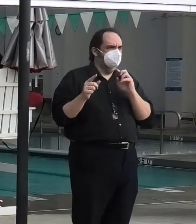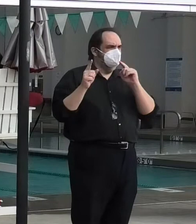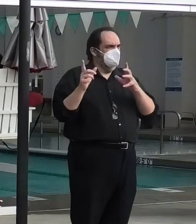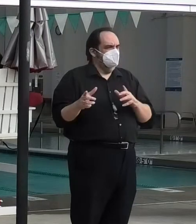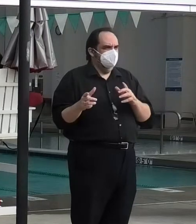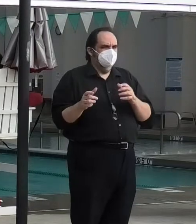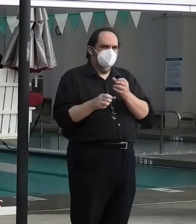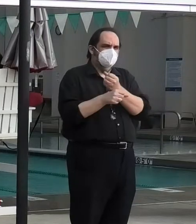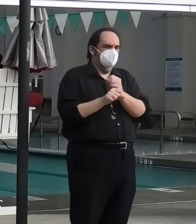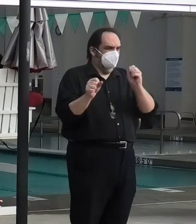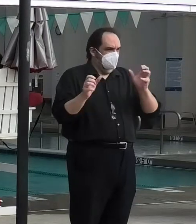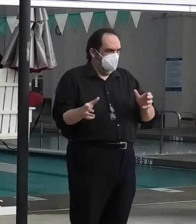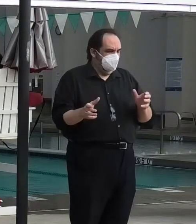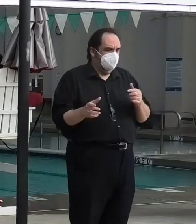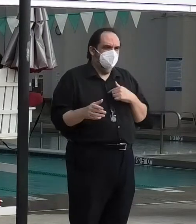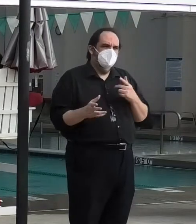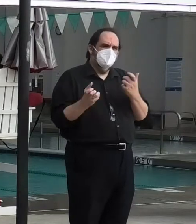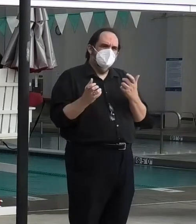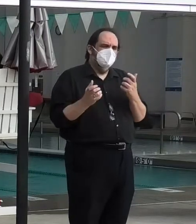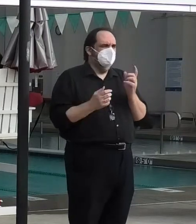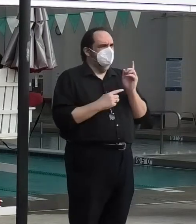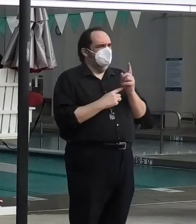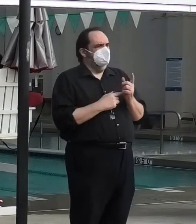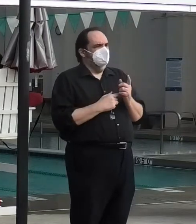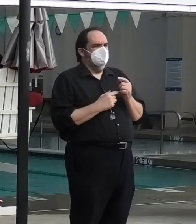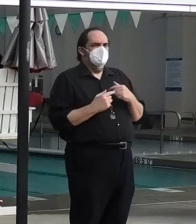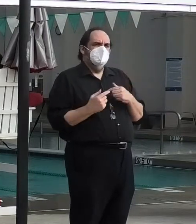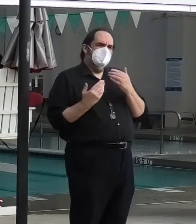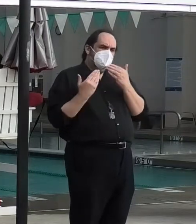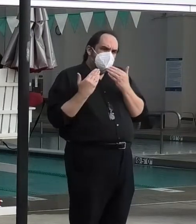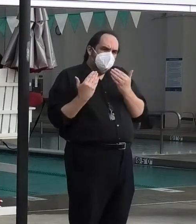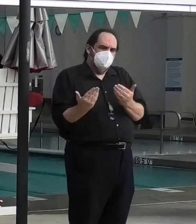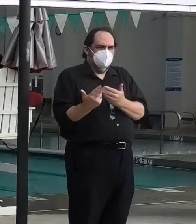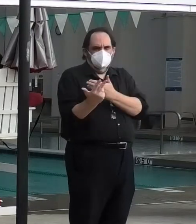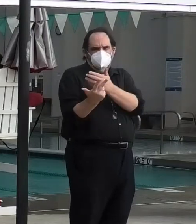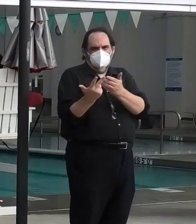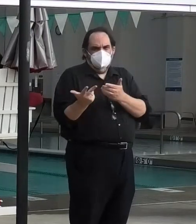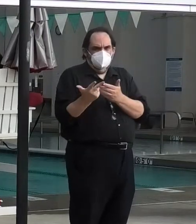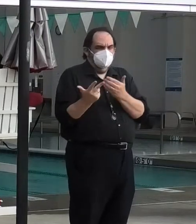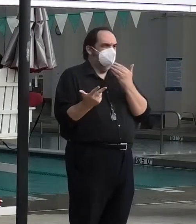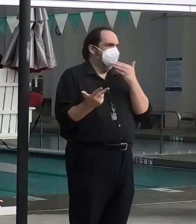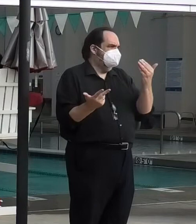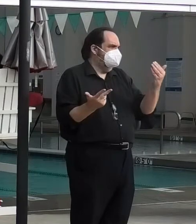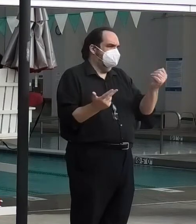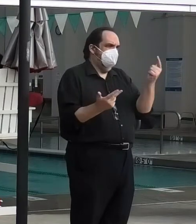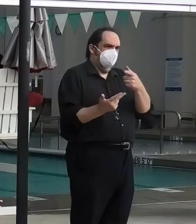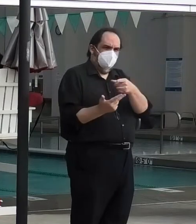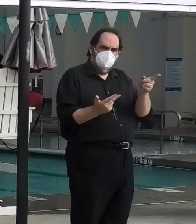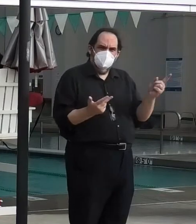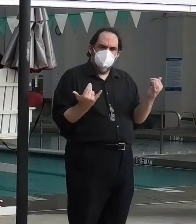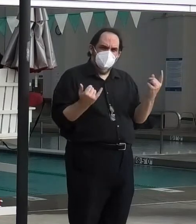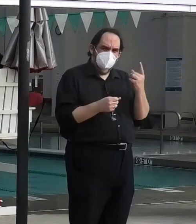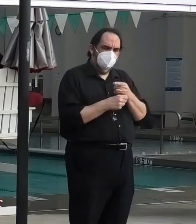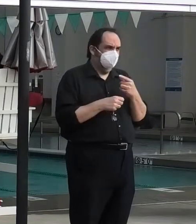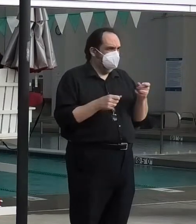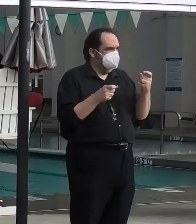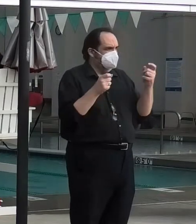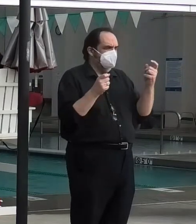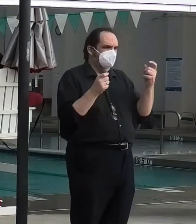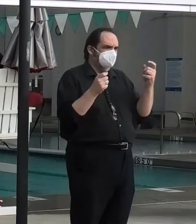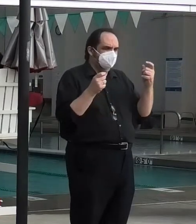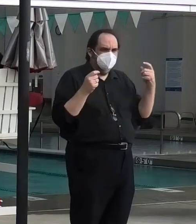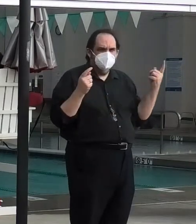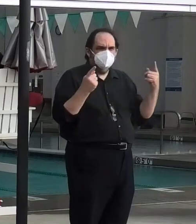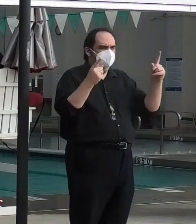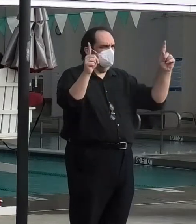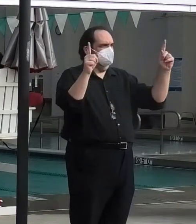rescuers, and I'd like to take a moment to thank them and to thank everyone today as we celebrate the success of the system